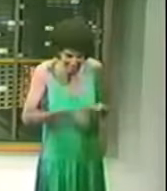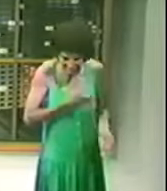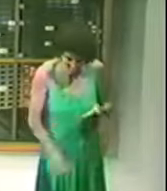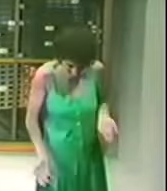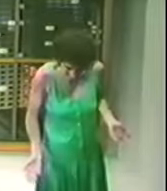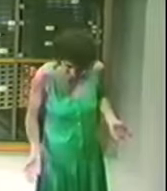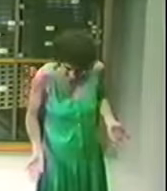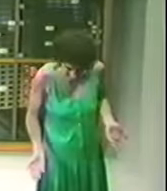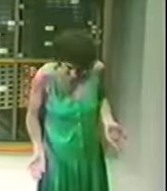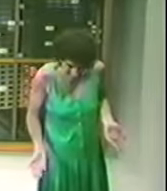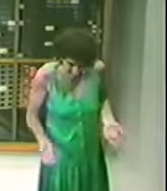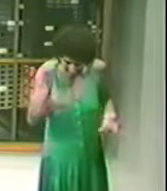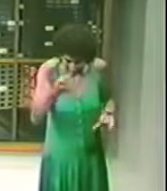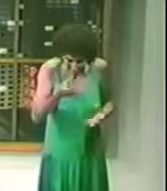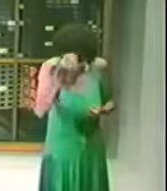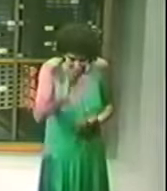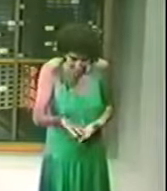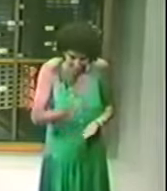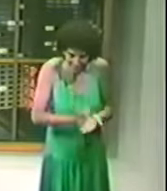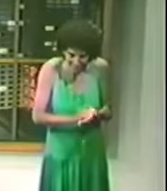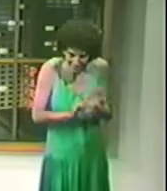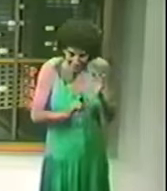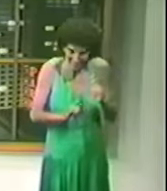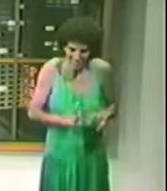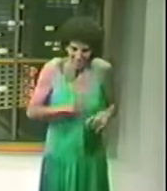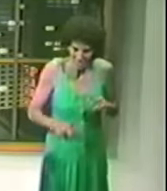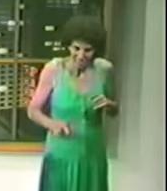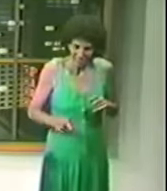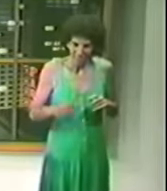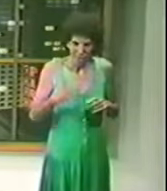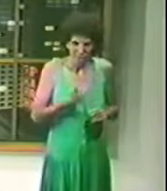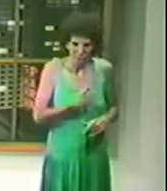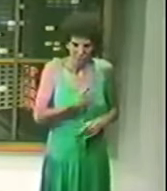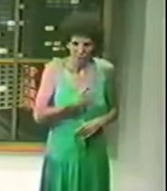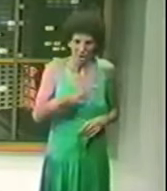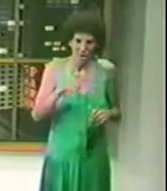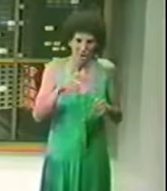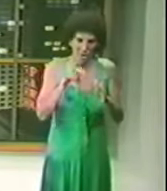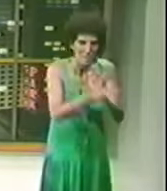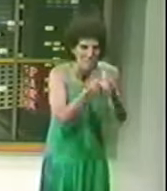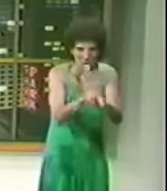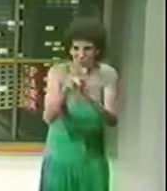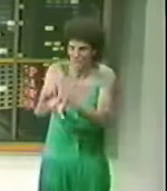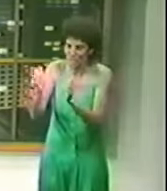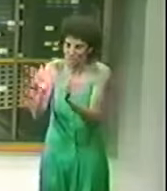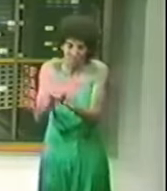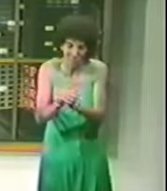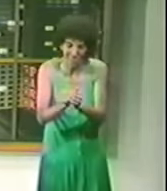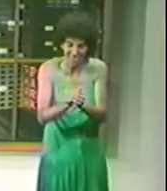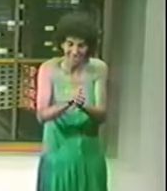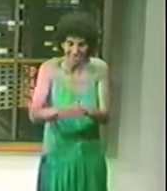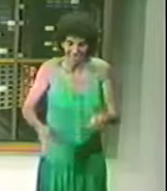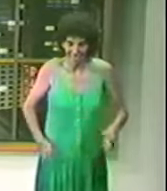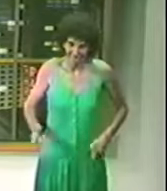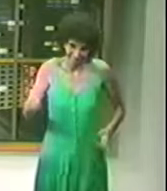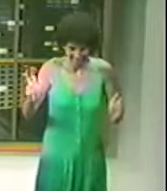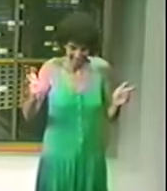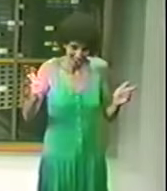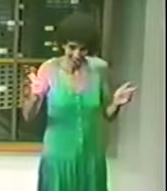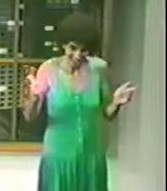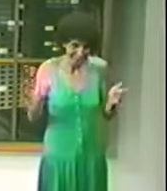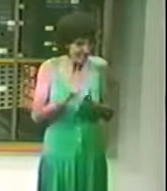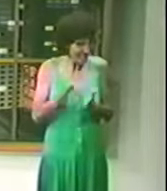I hate to tell you this, Jarhead, but you're mass murderers with fucking accessorizing, okay? That's